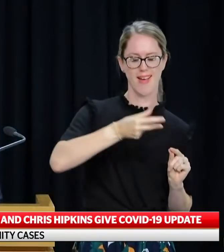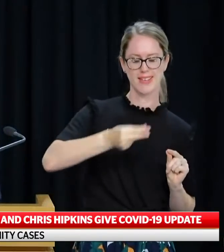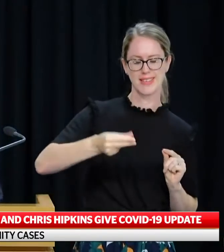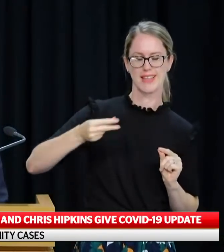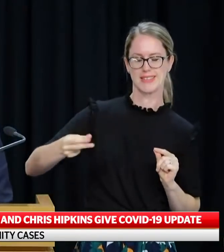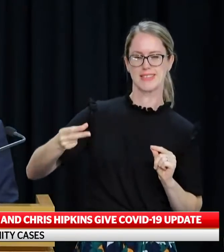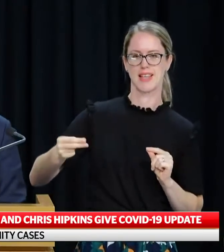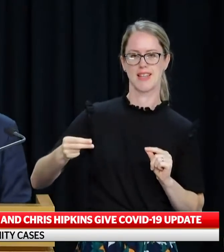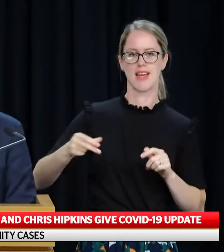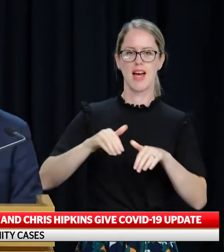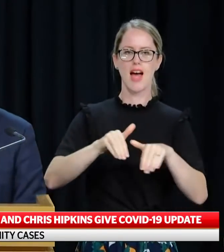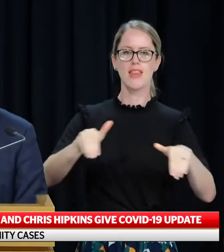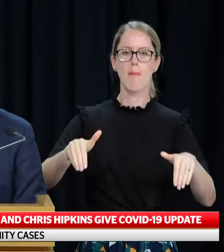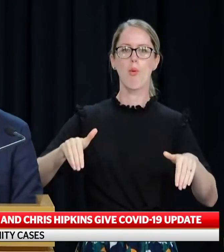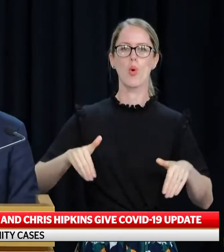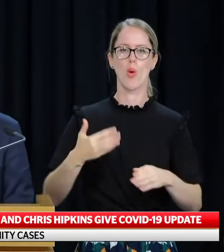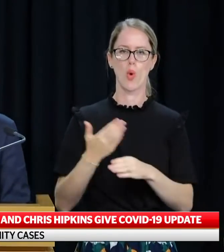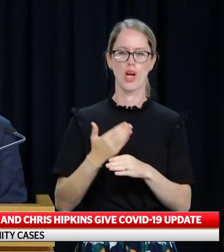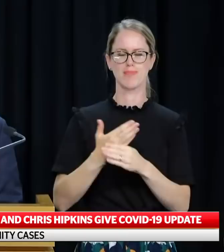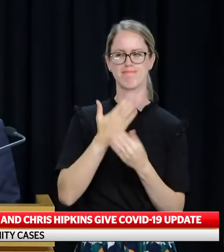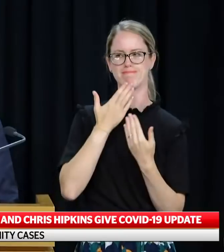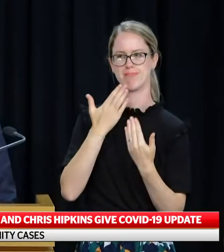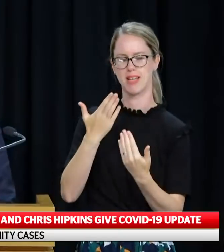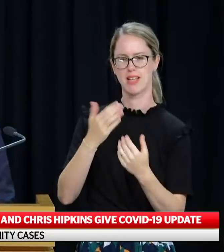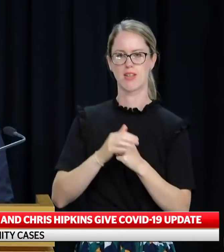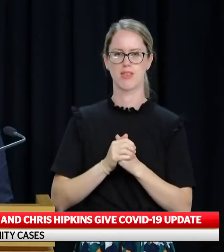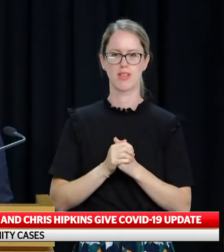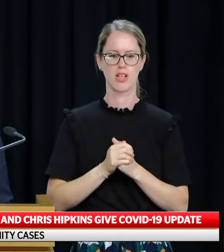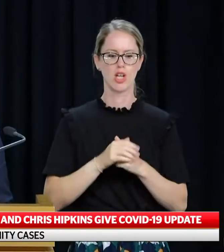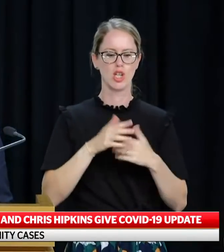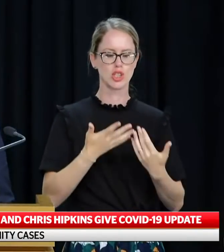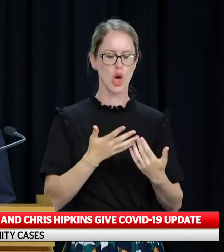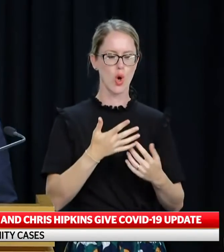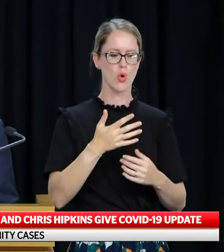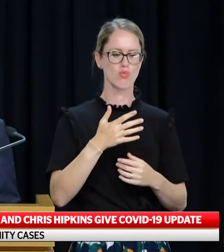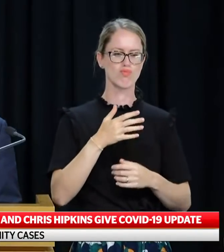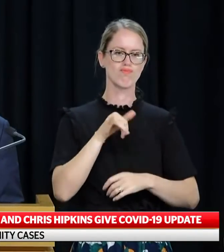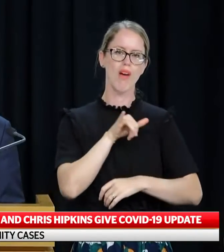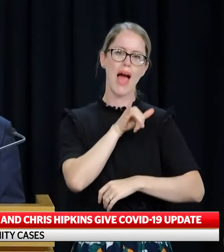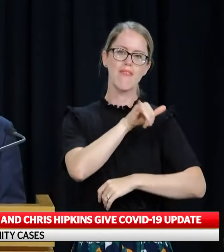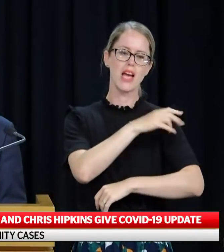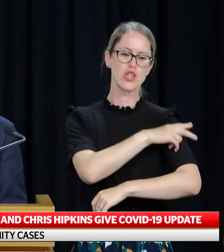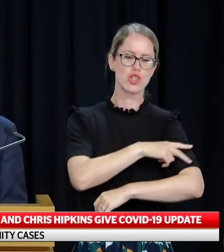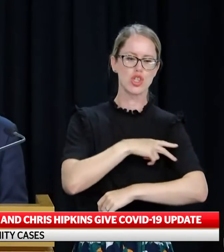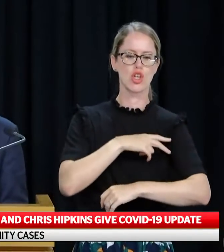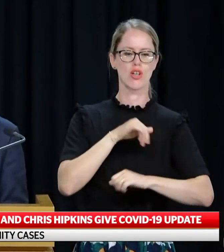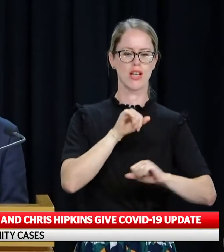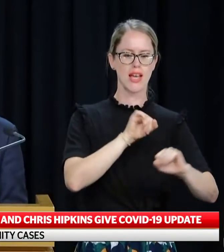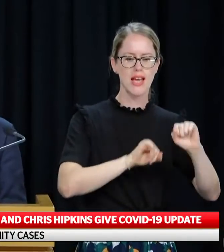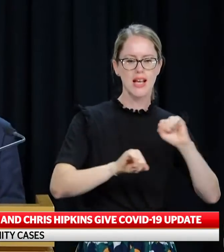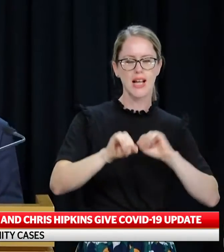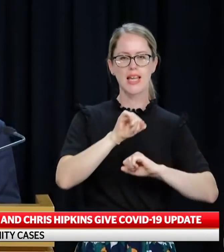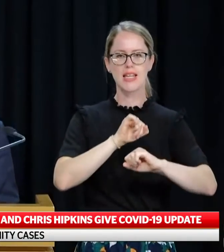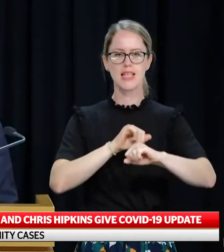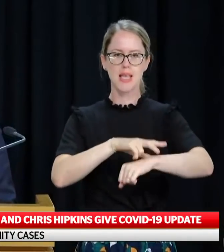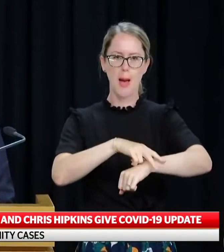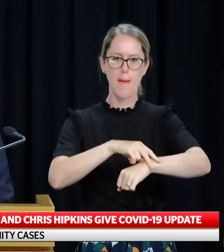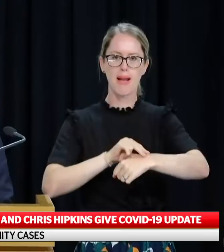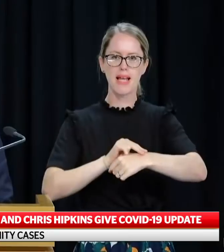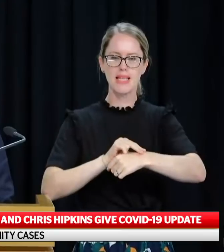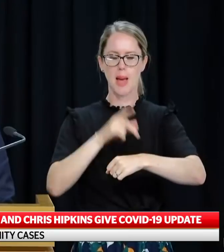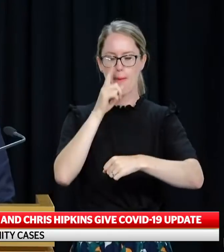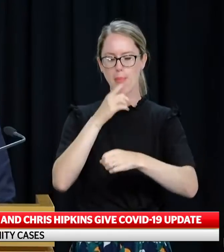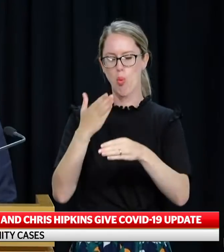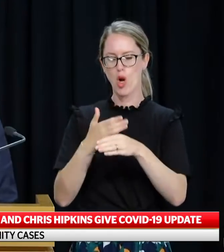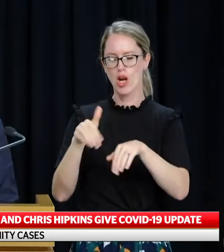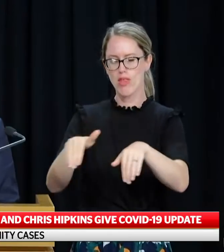that have been involved in this effort so far. They've included aviation security workers, cleaners, police, customs